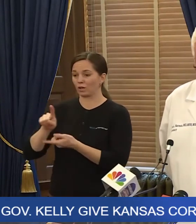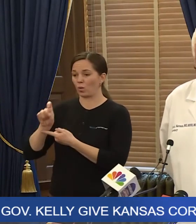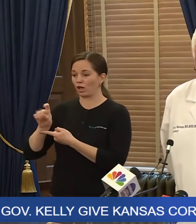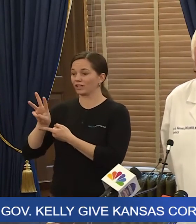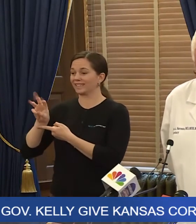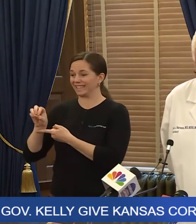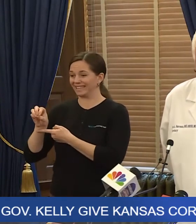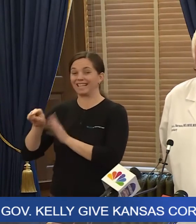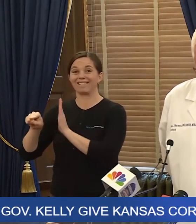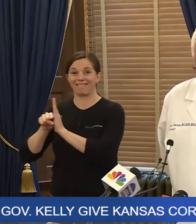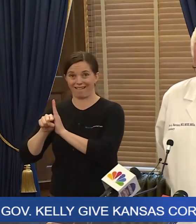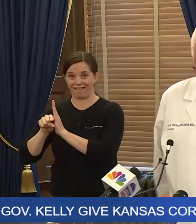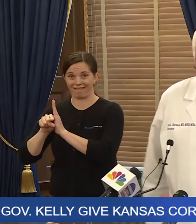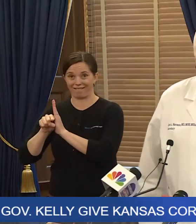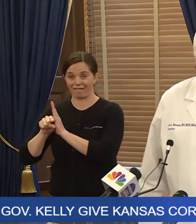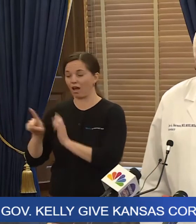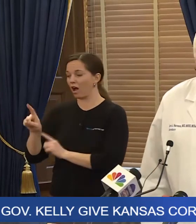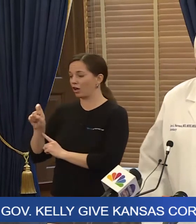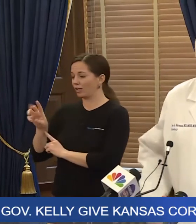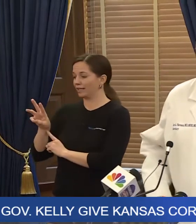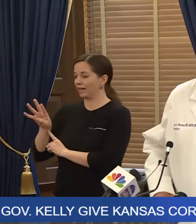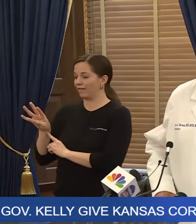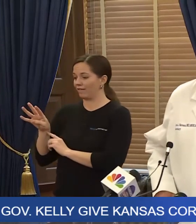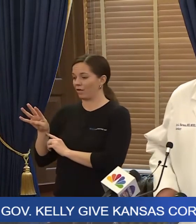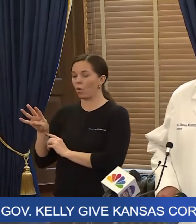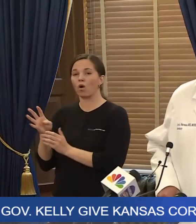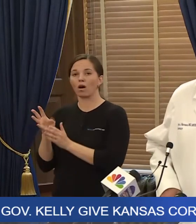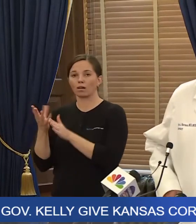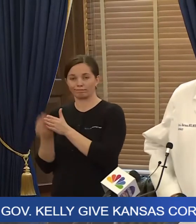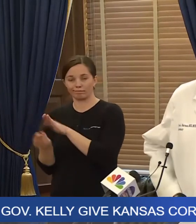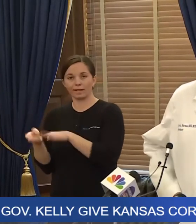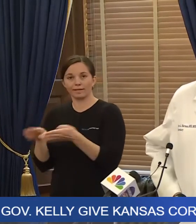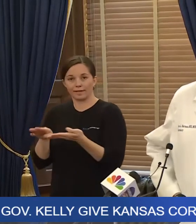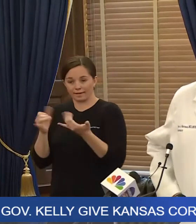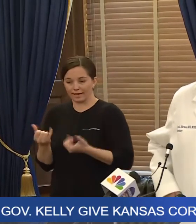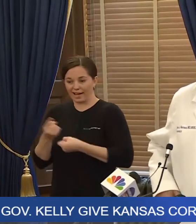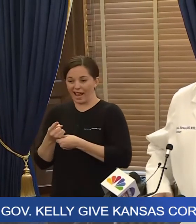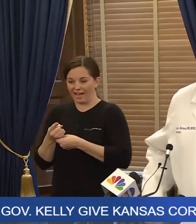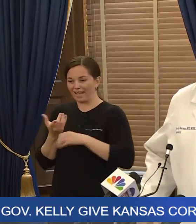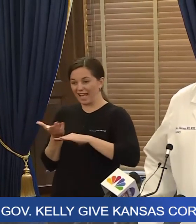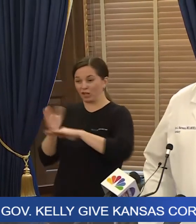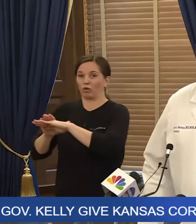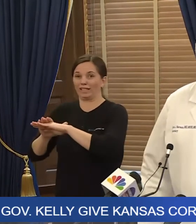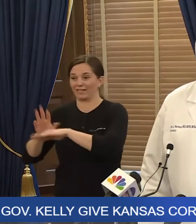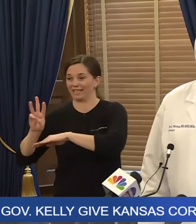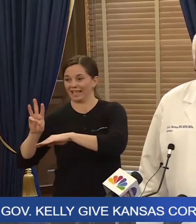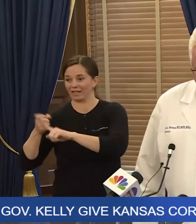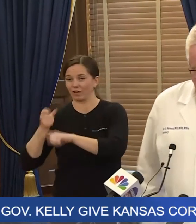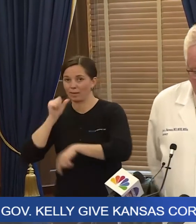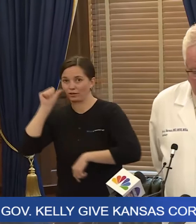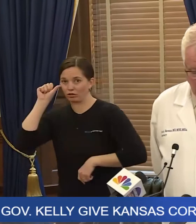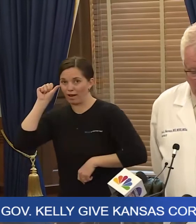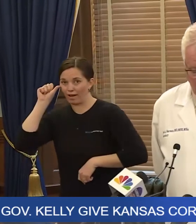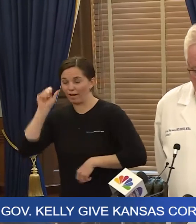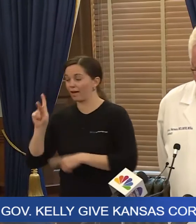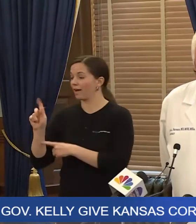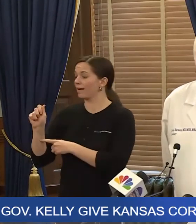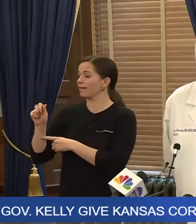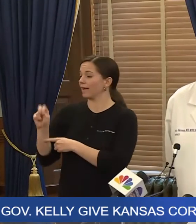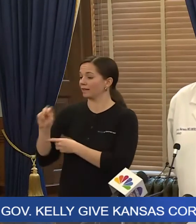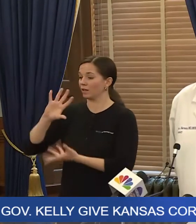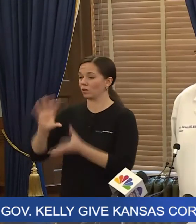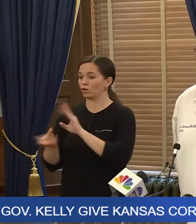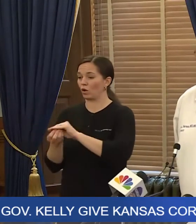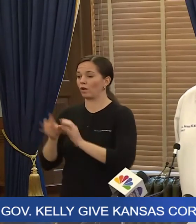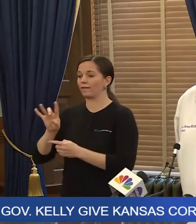50,160 negatives, with 164 deaths to date, an increase of 6 from yesterday. Kansas has had a total